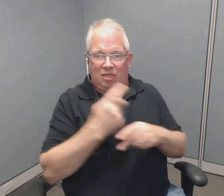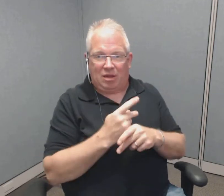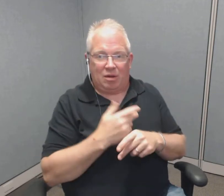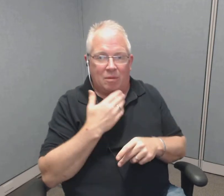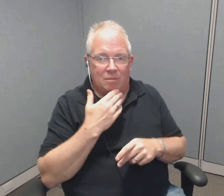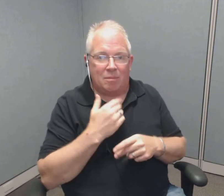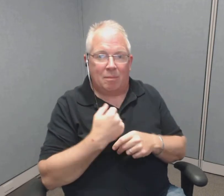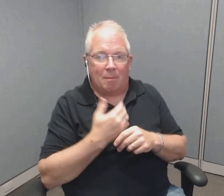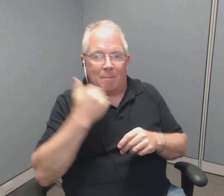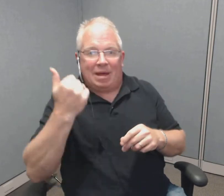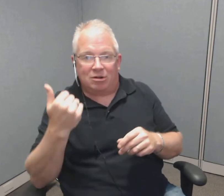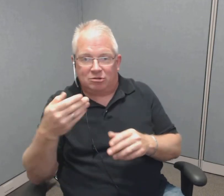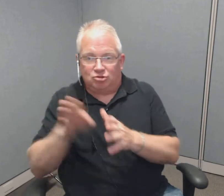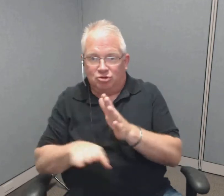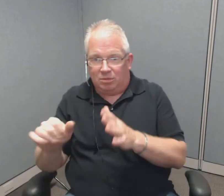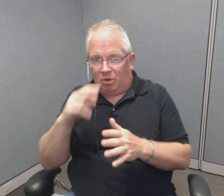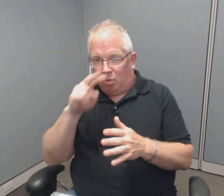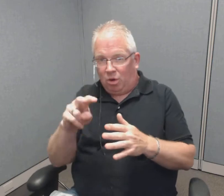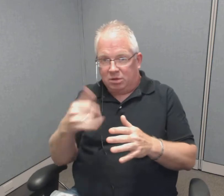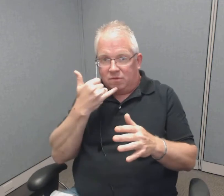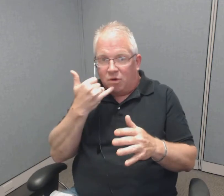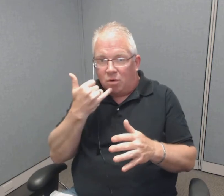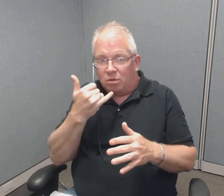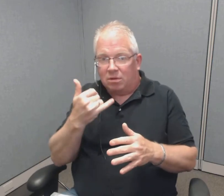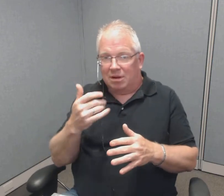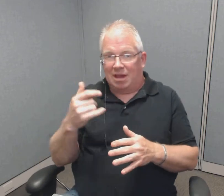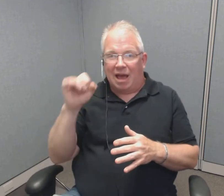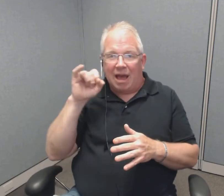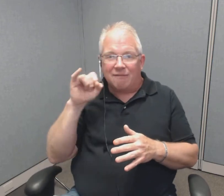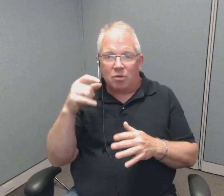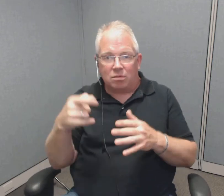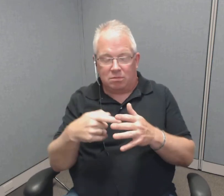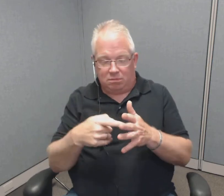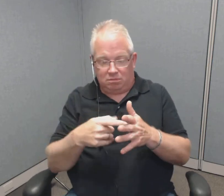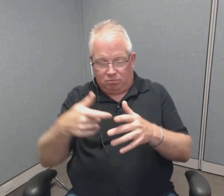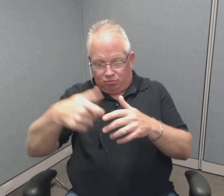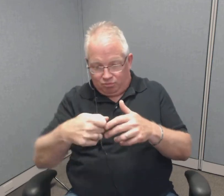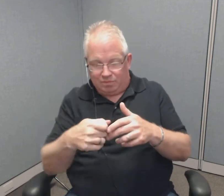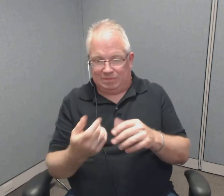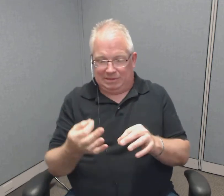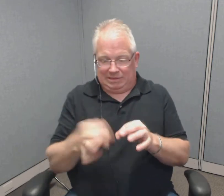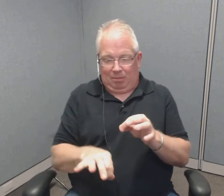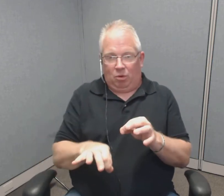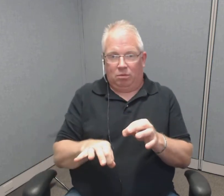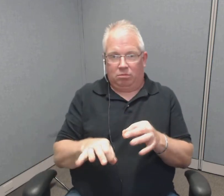what he does with his cell phone. We'll just pop this iPhone into it like that. He shows how simply his modified iPhone